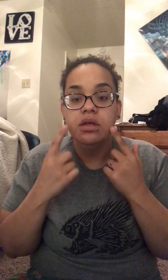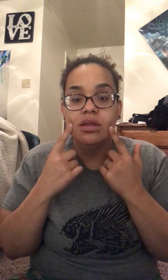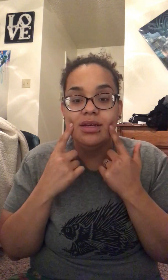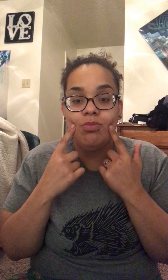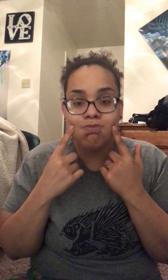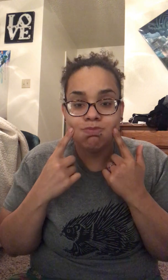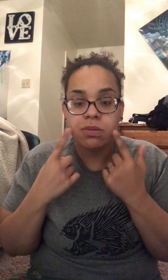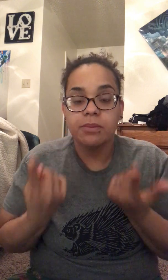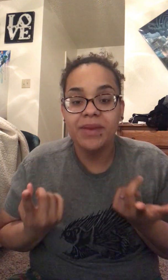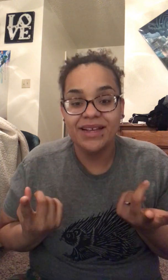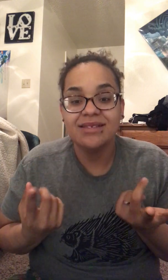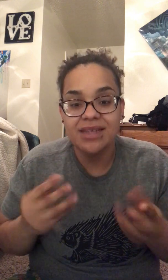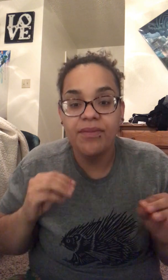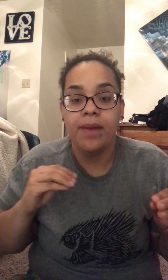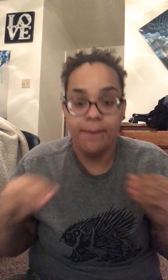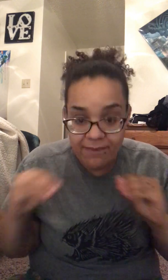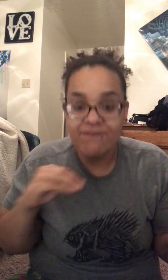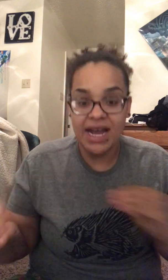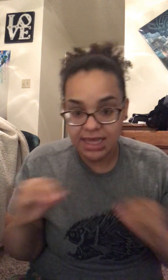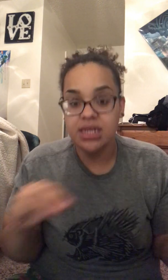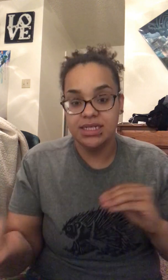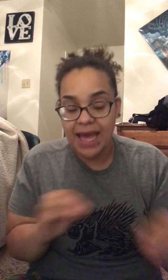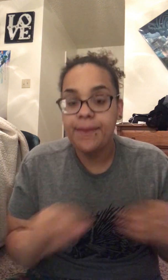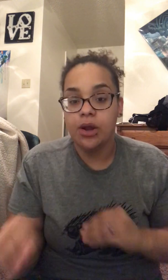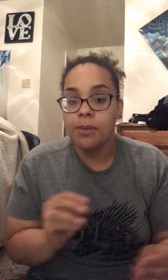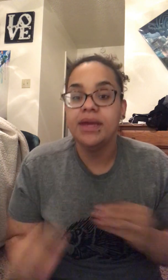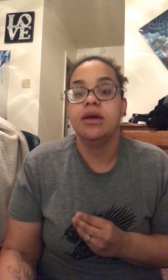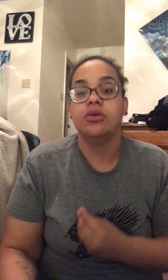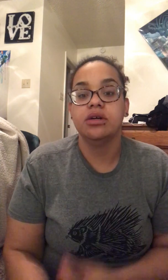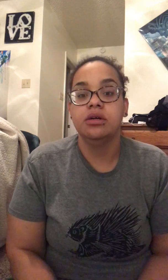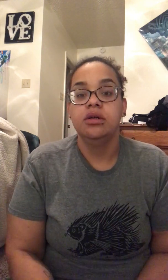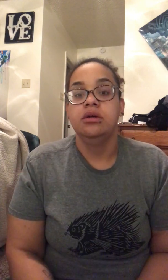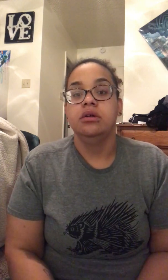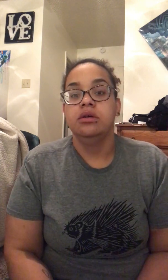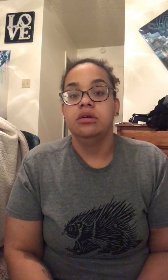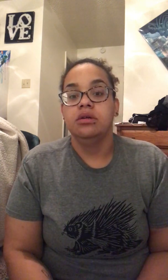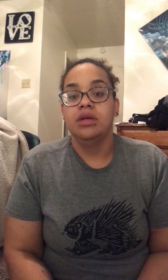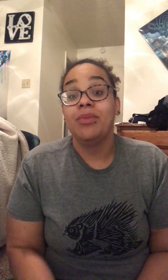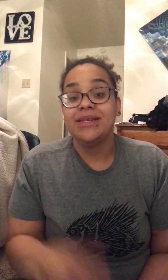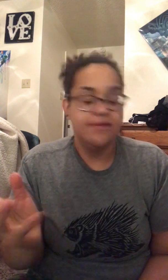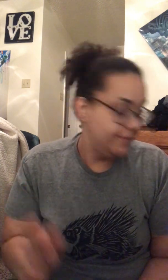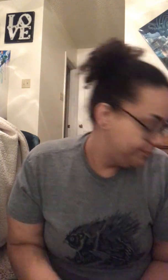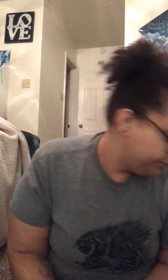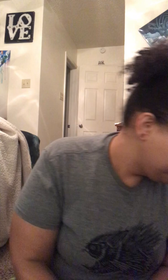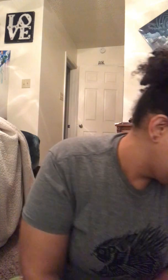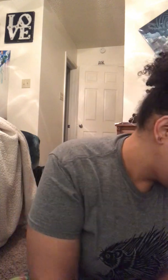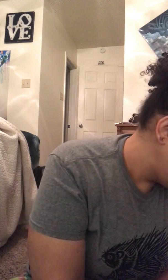This means something violent is happening, or big, or impressive.